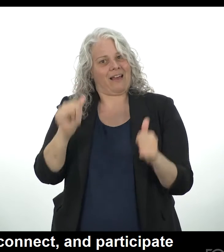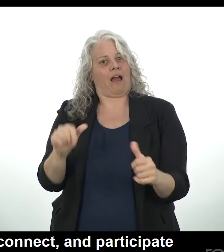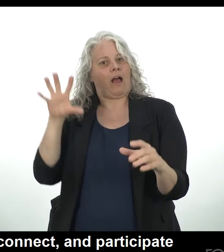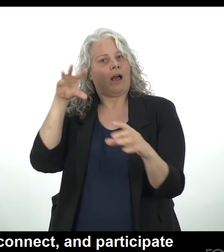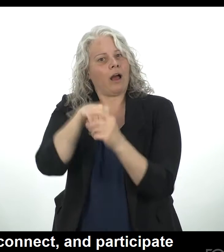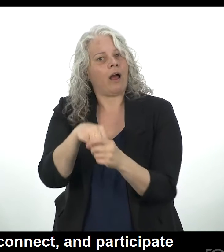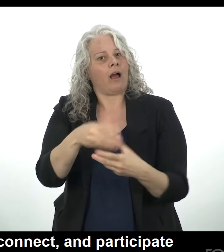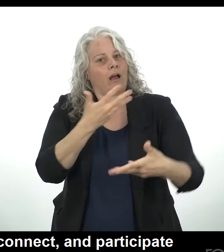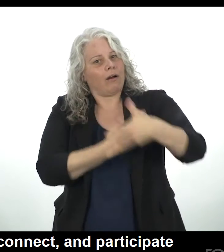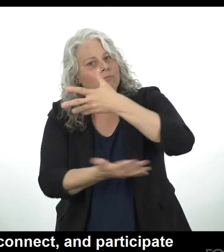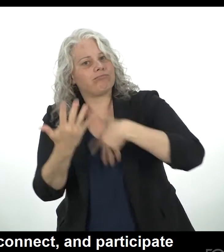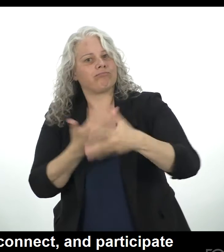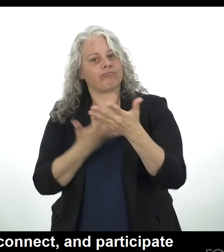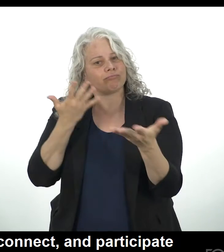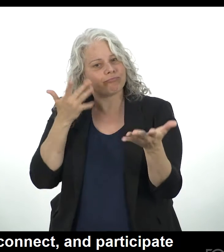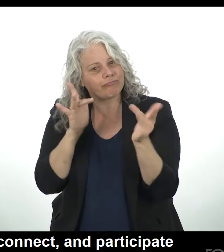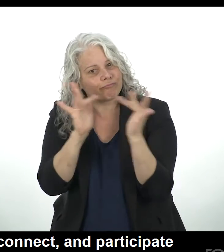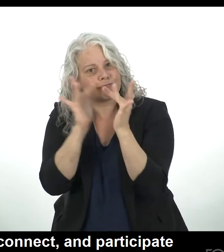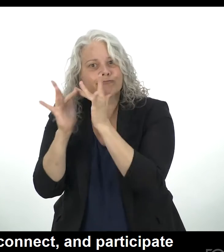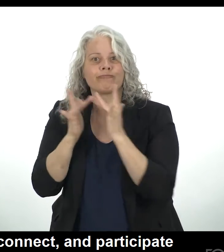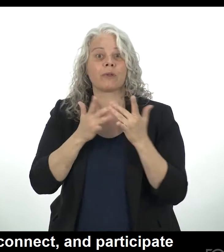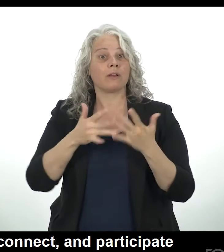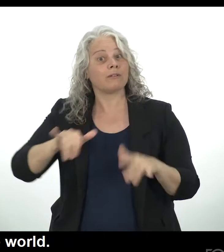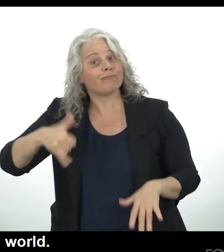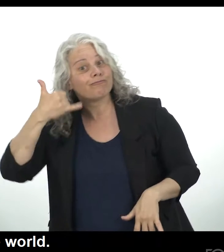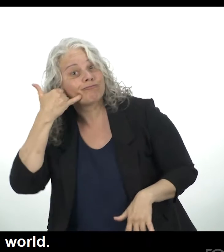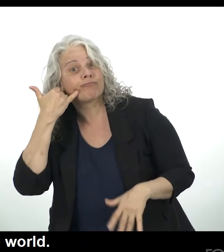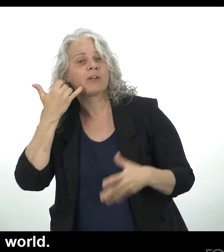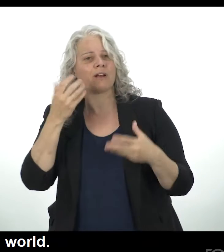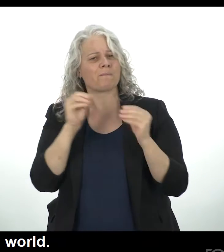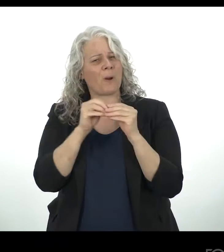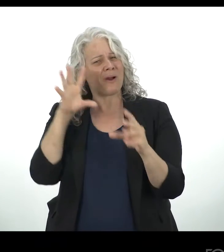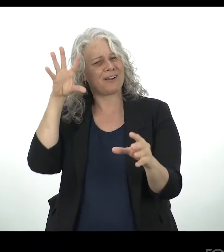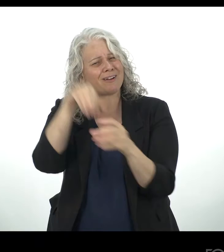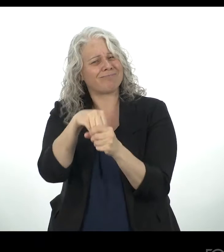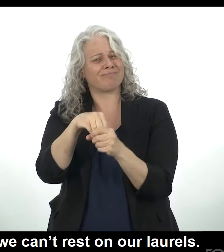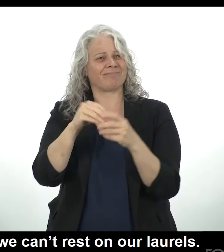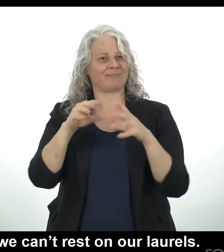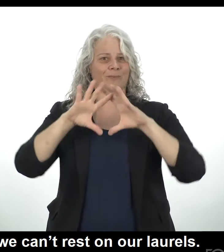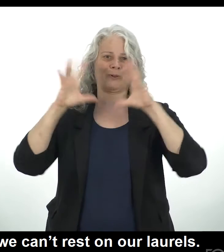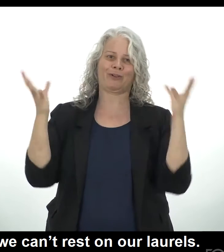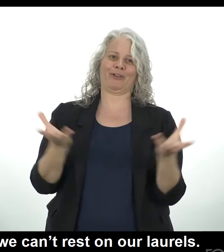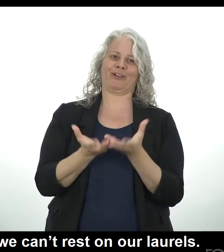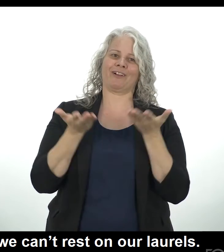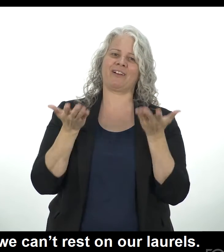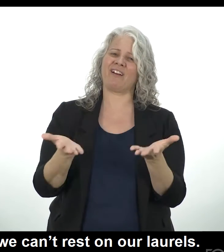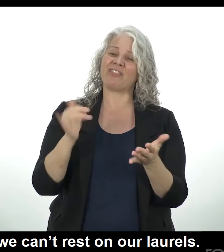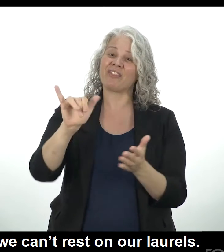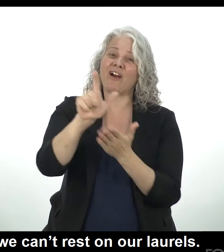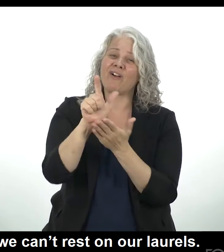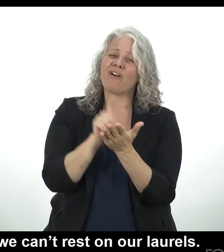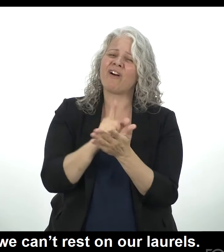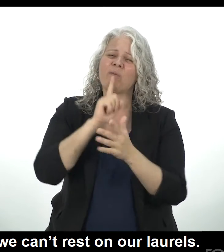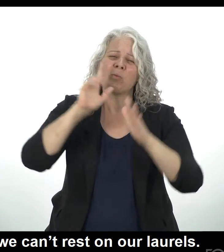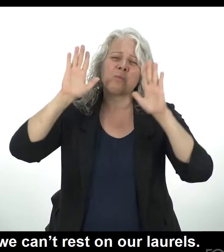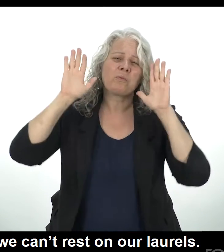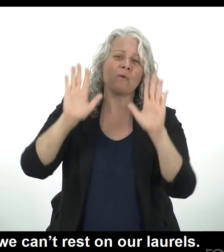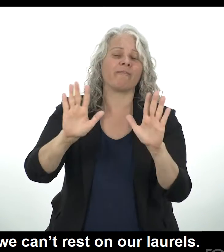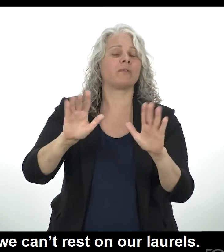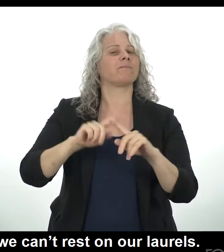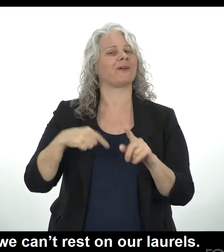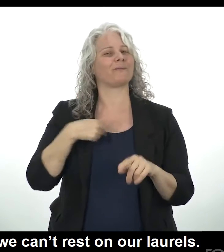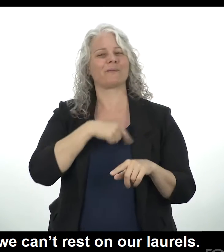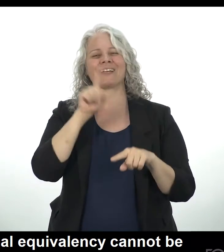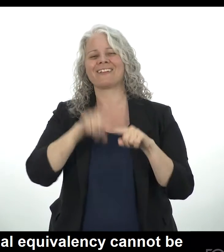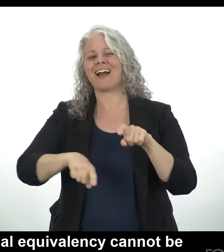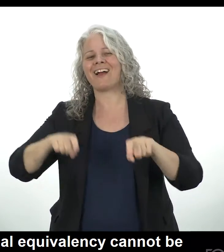phone, reach out, connect, and participate more fully in the world. This law is terrific. But I also know we can't rest